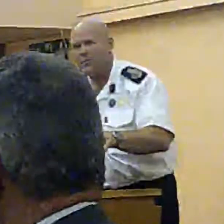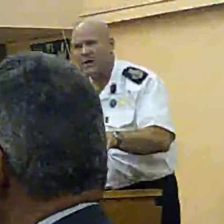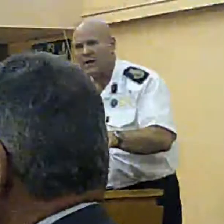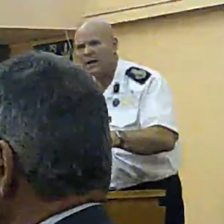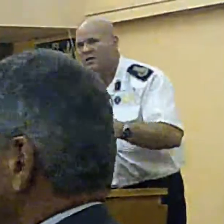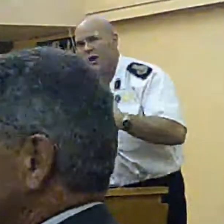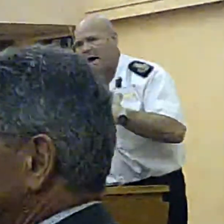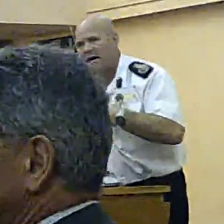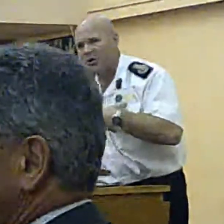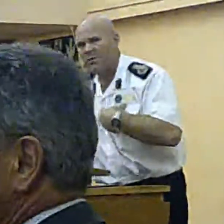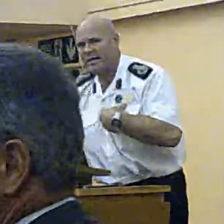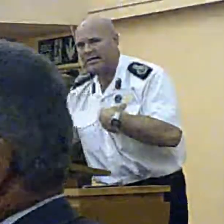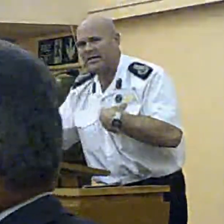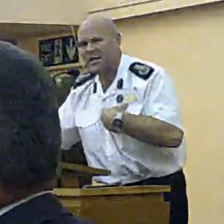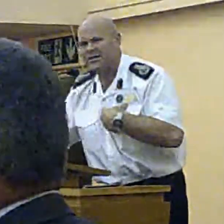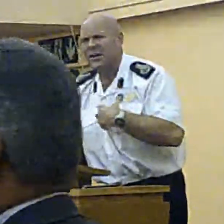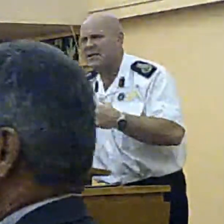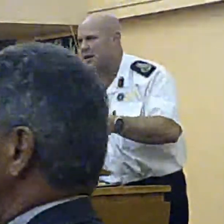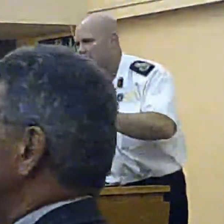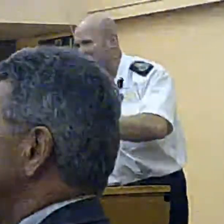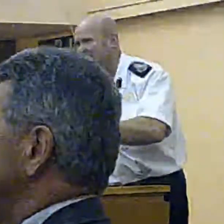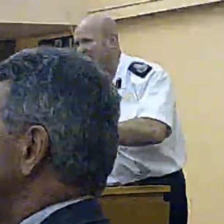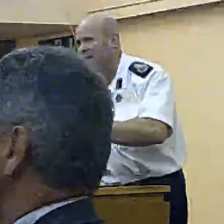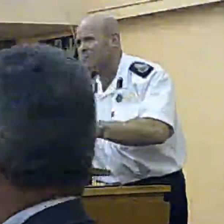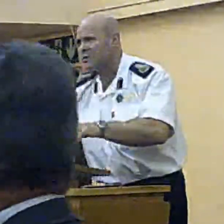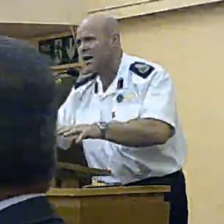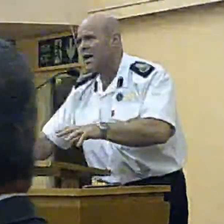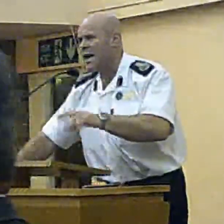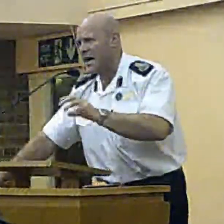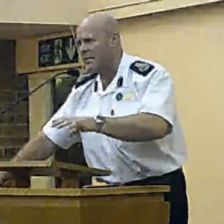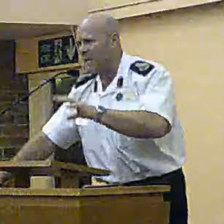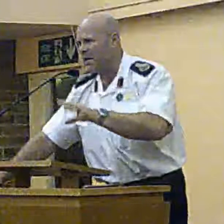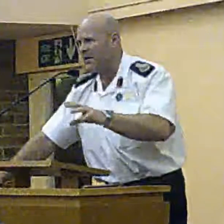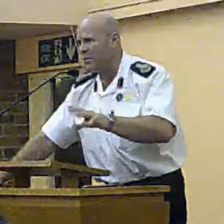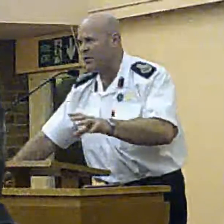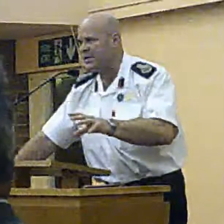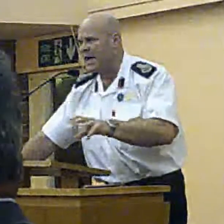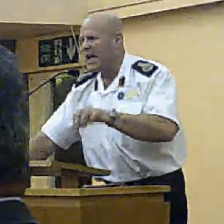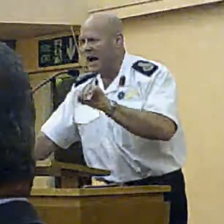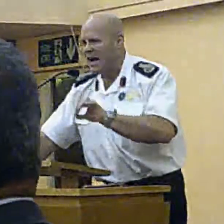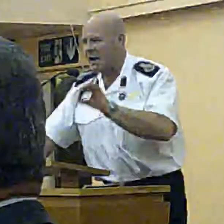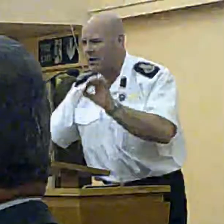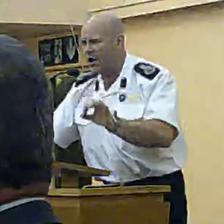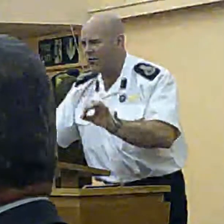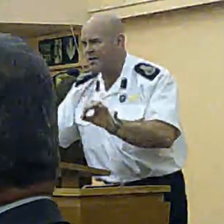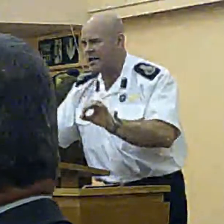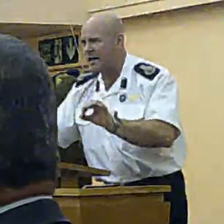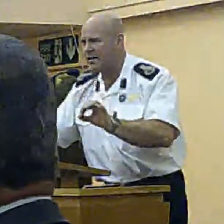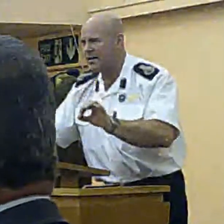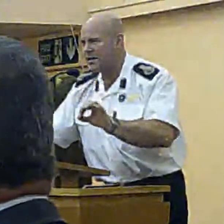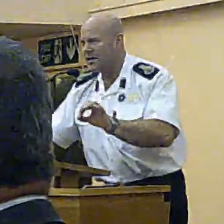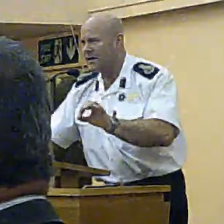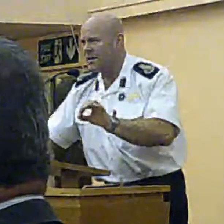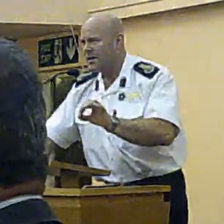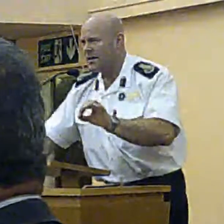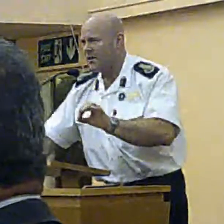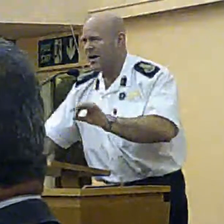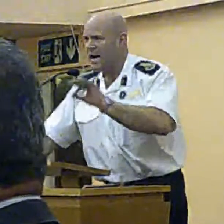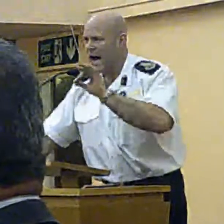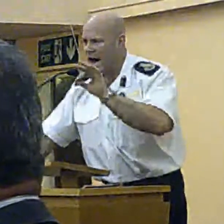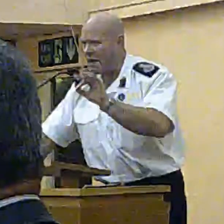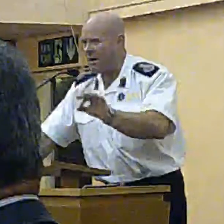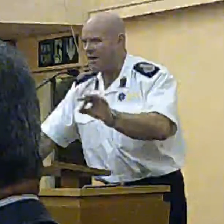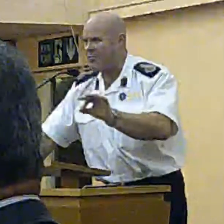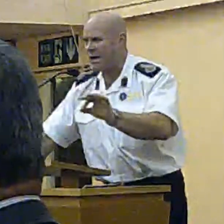that. I don't make the decision. I don't know how many times I can make the point. I am an officer.